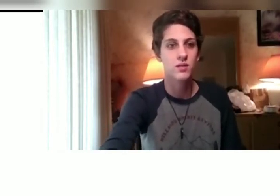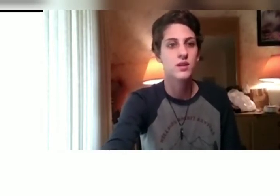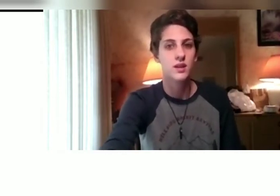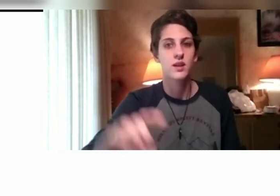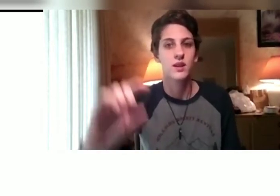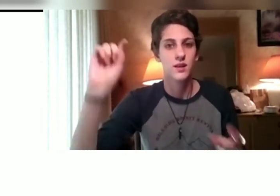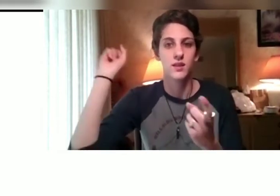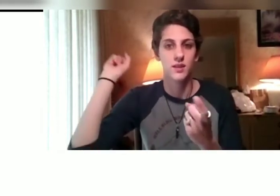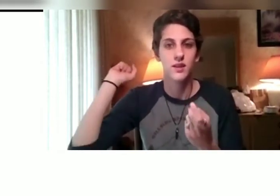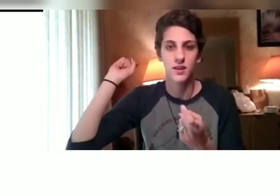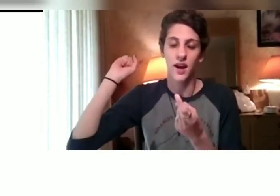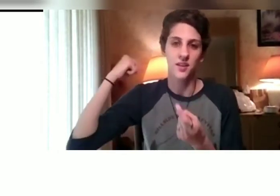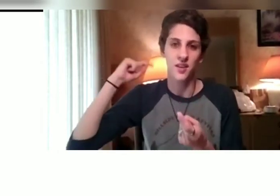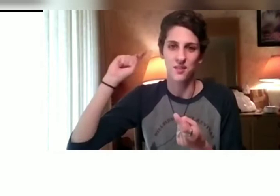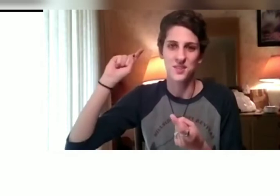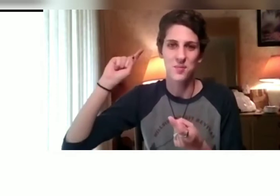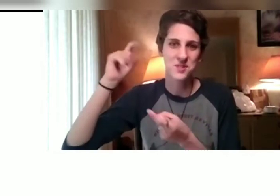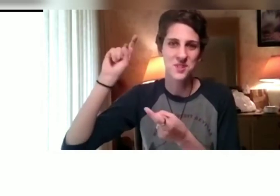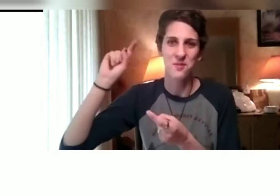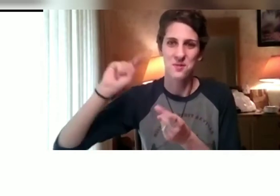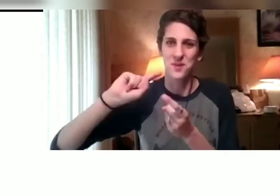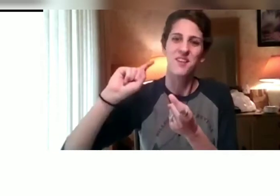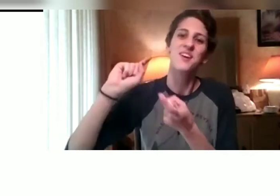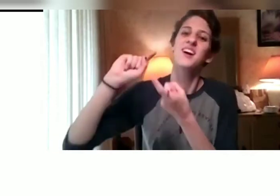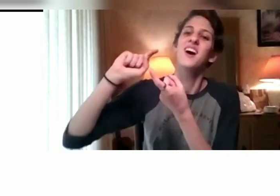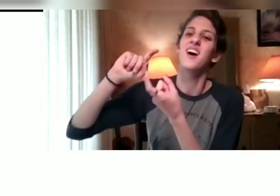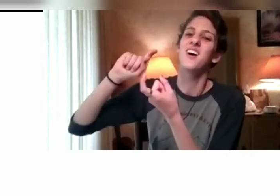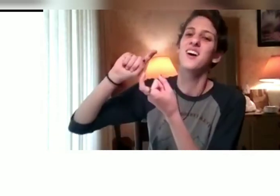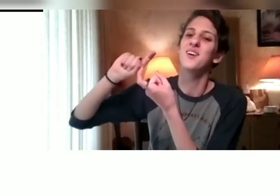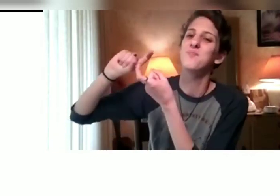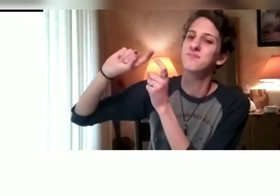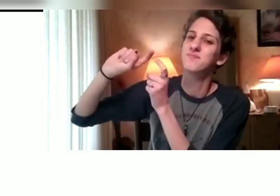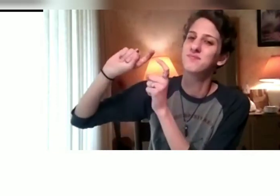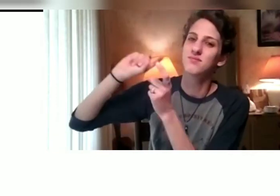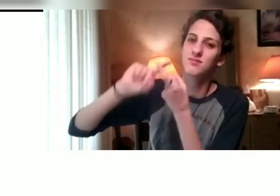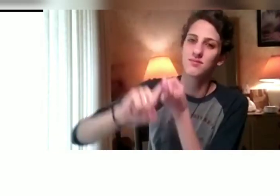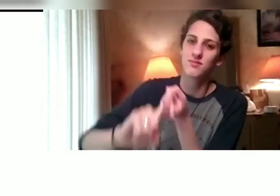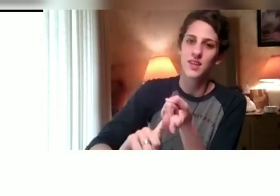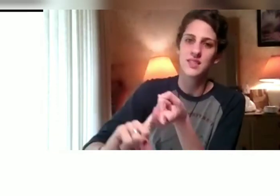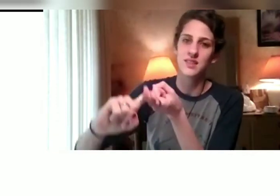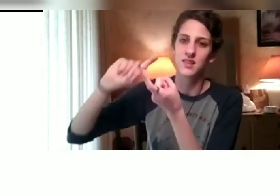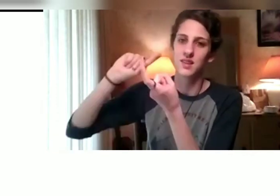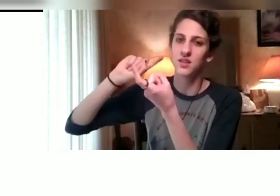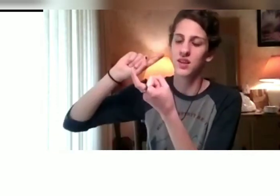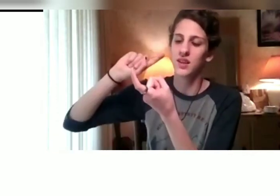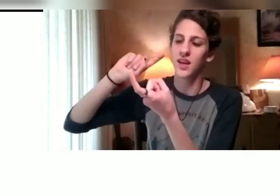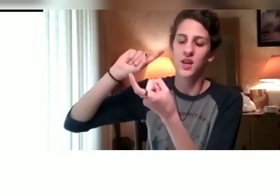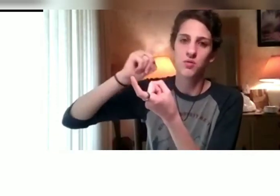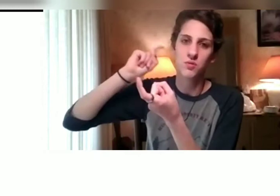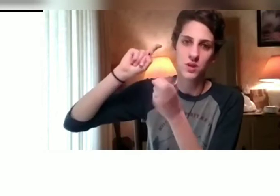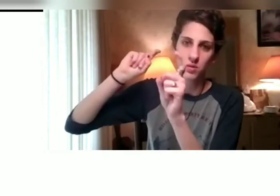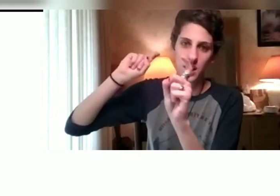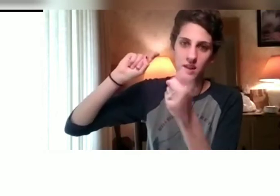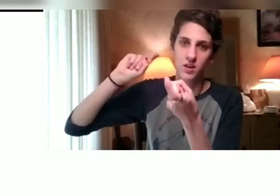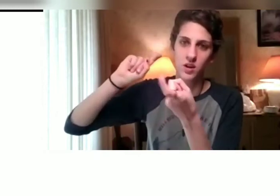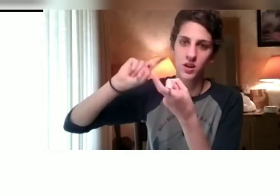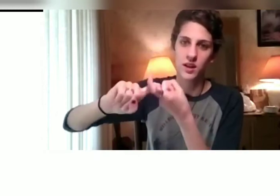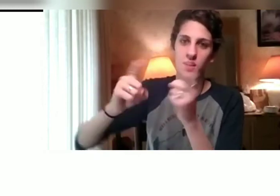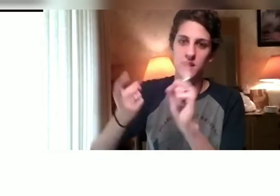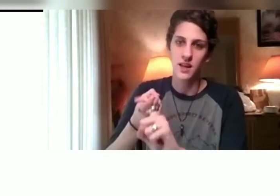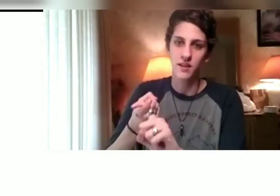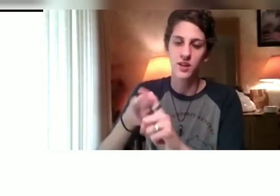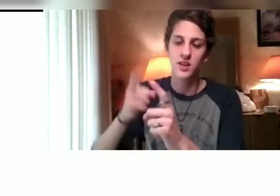now? I do that all the time. You're stuck with me now. It's literally like you take the